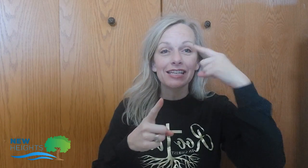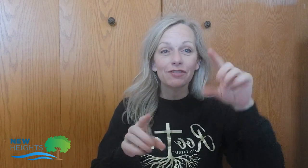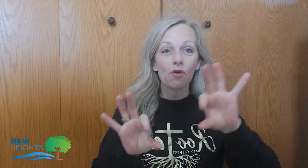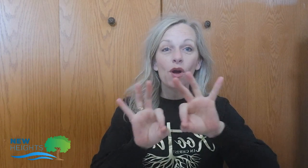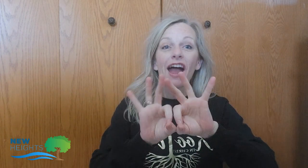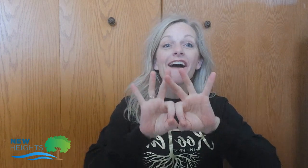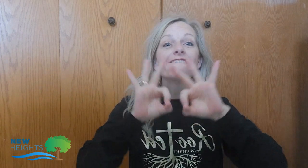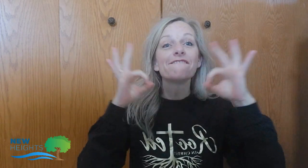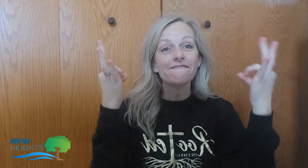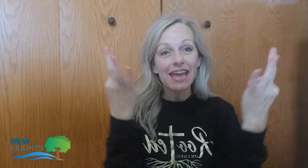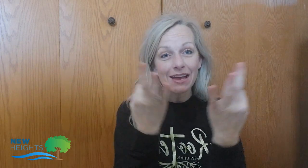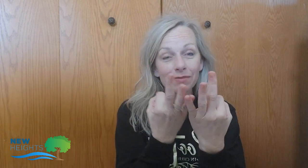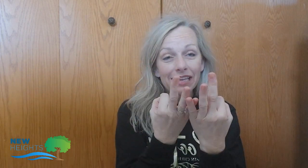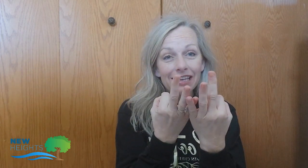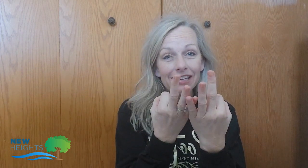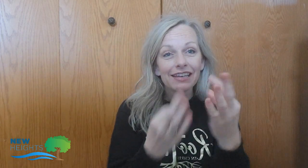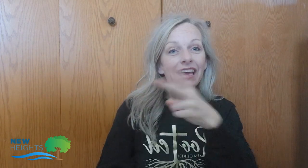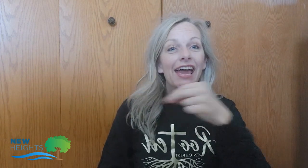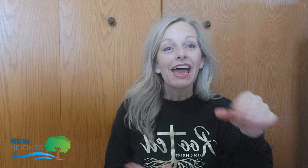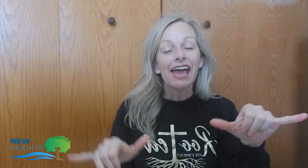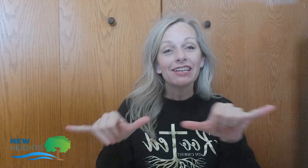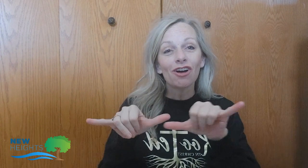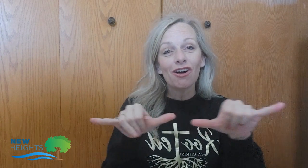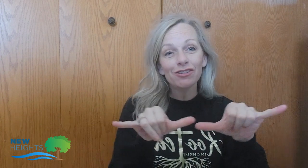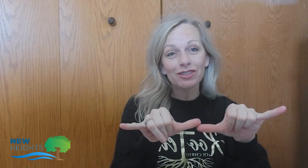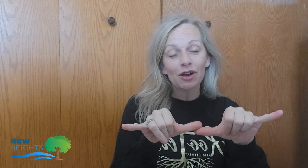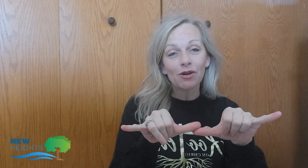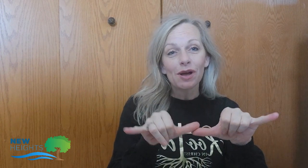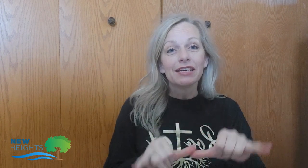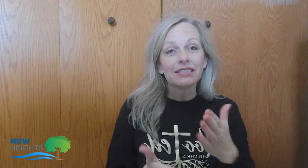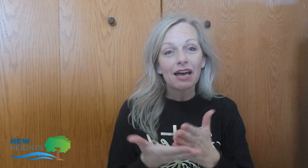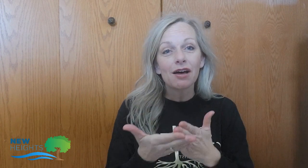signs for family and also some